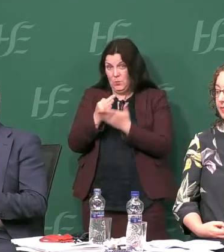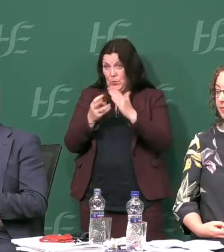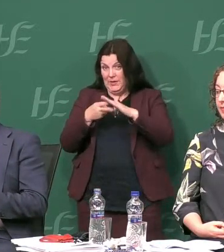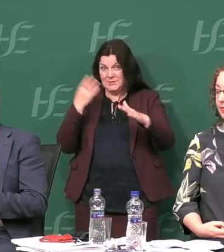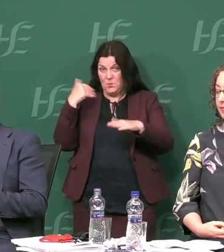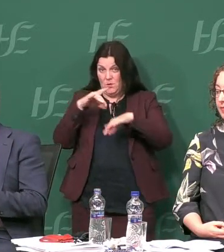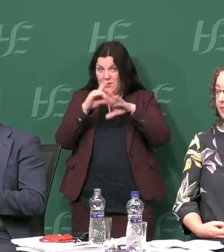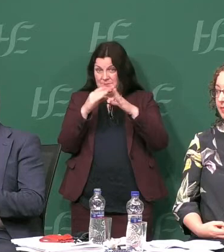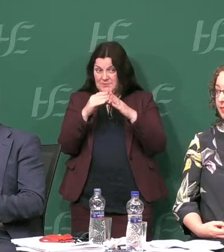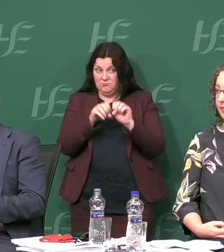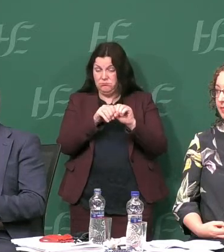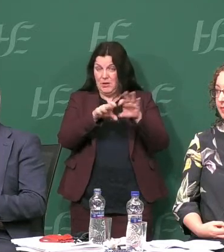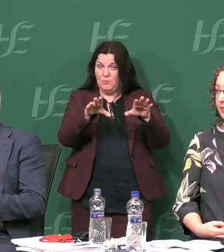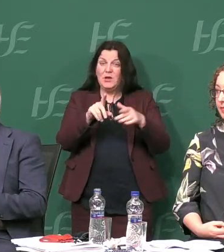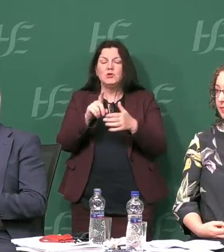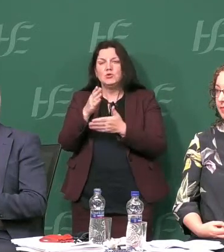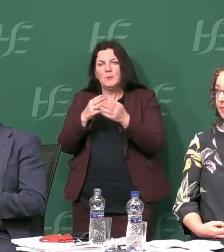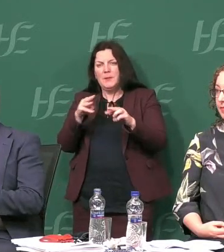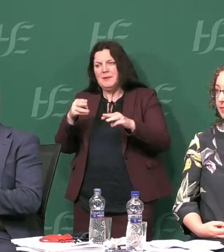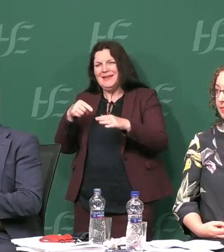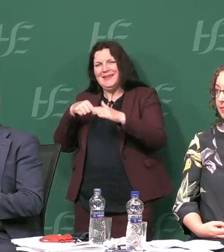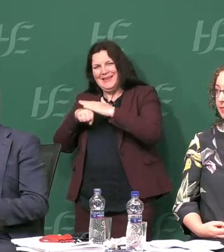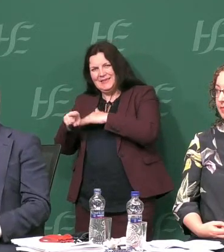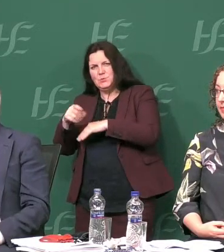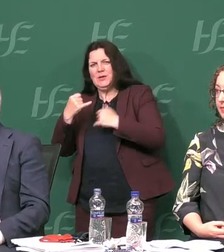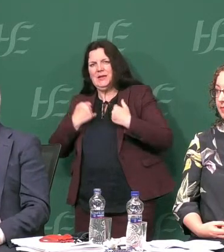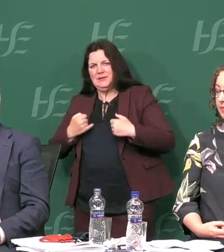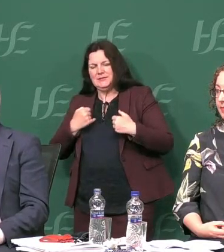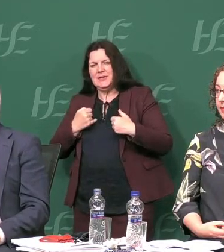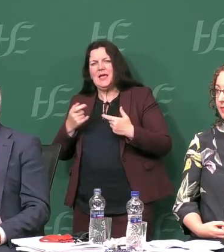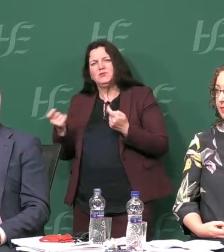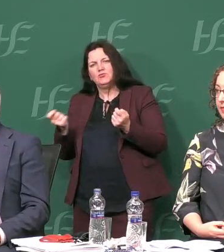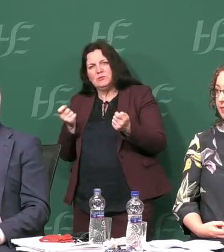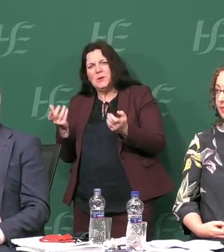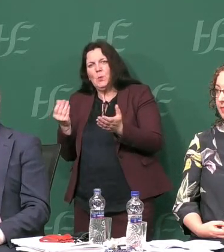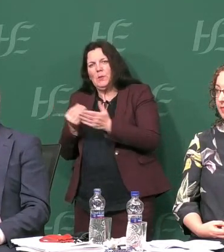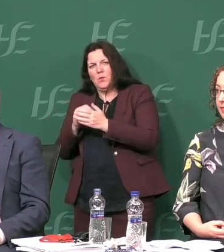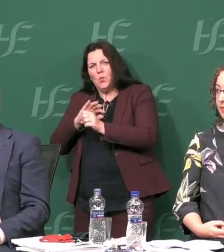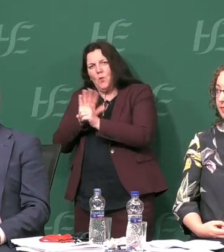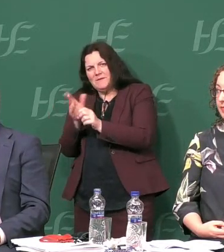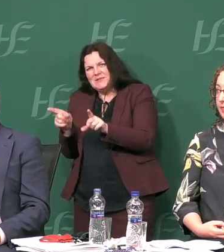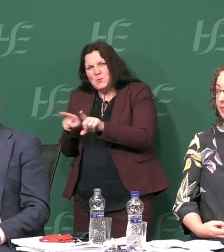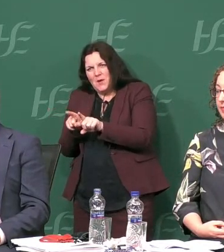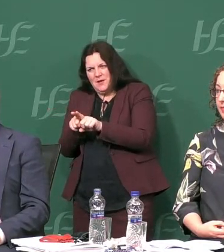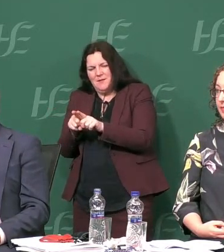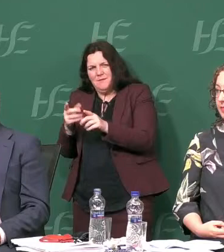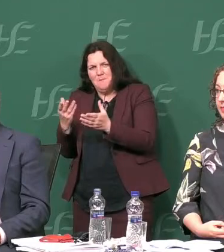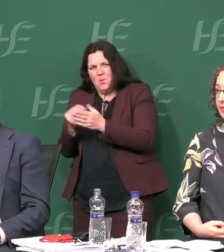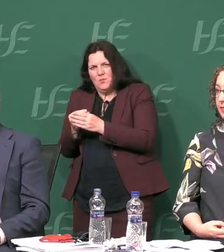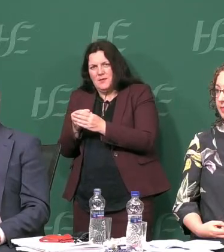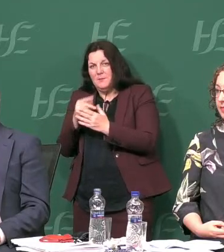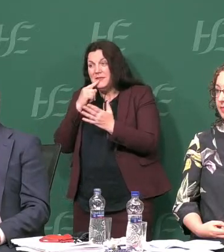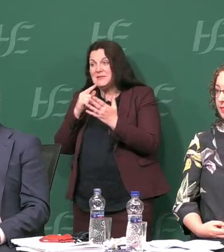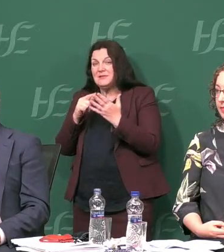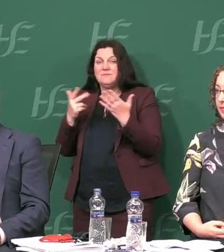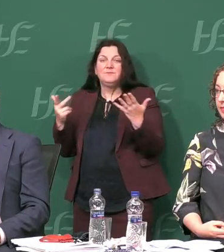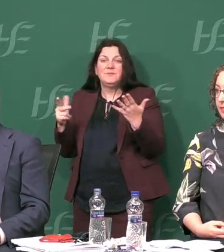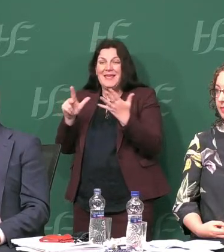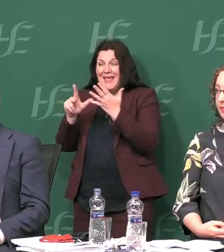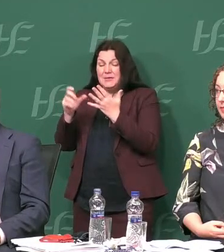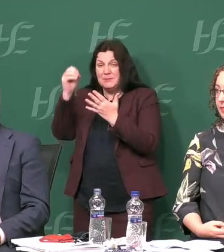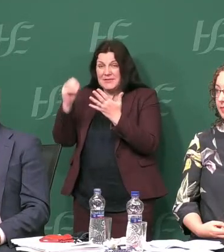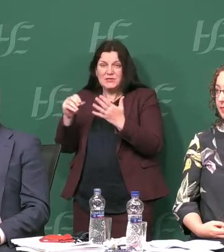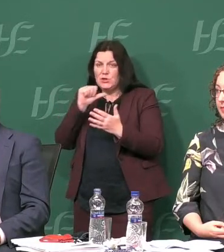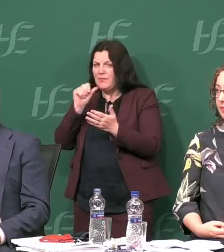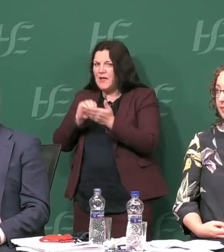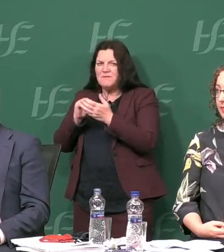and other people who have come in with an illness and are being treated for COVID as well. So the 8% are those people who are